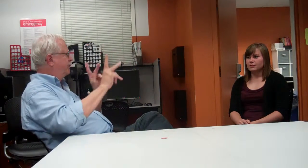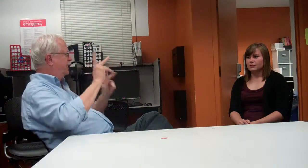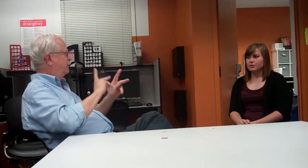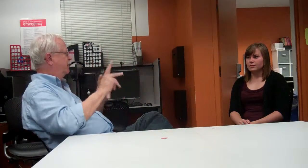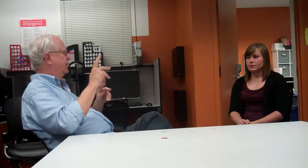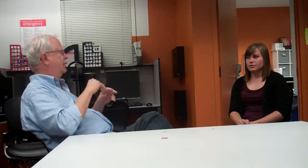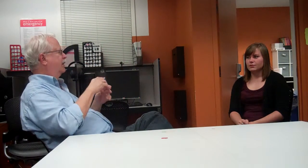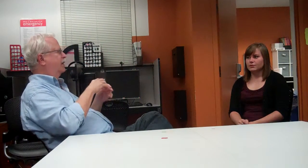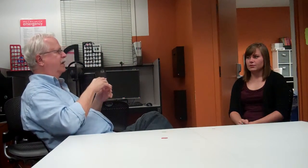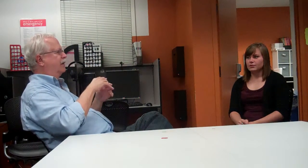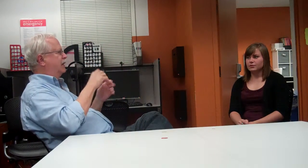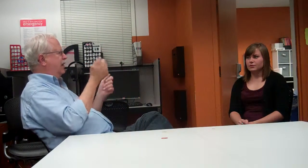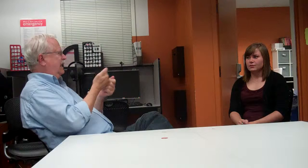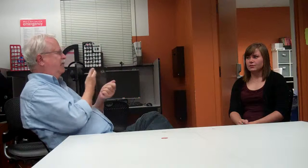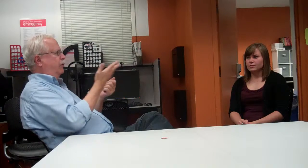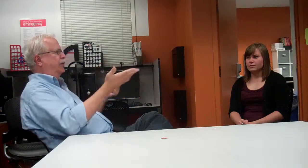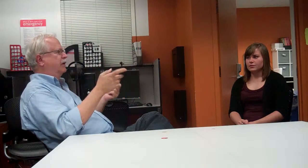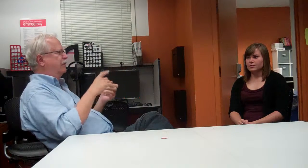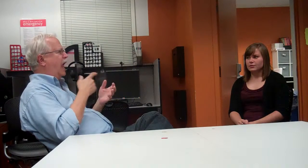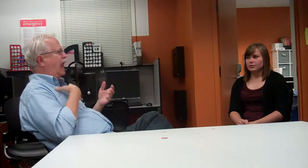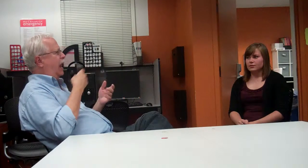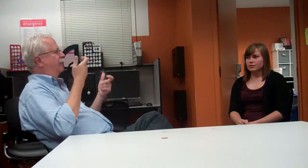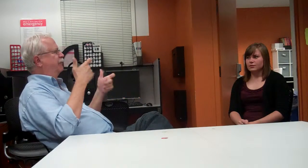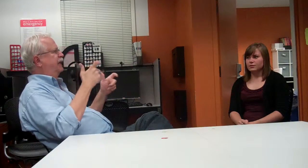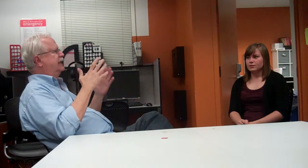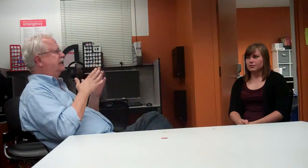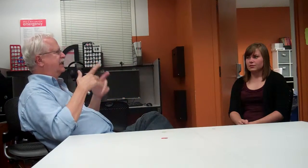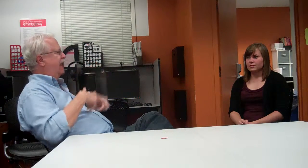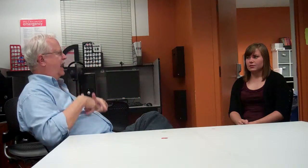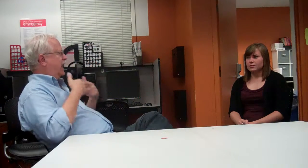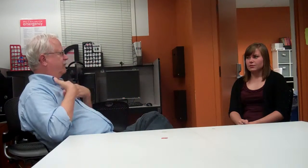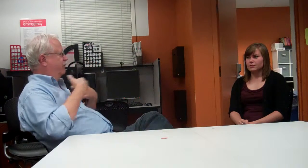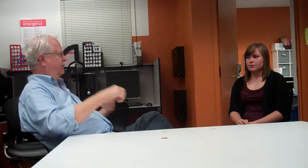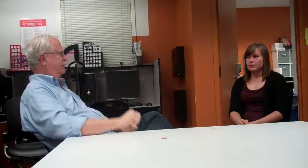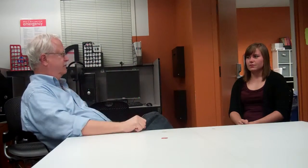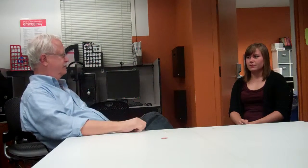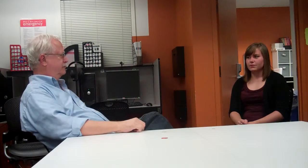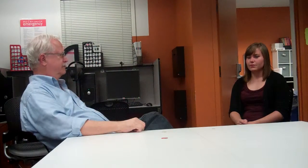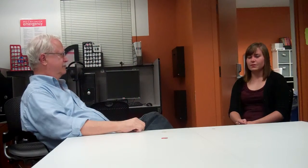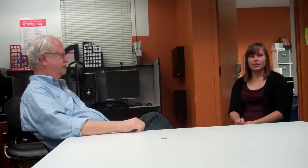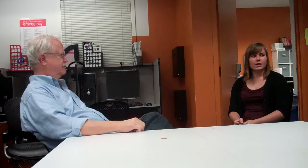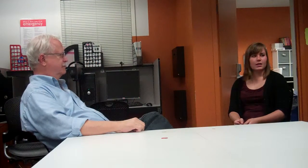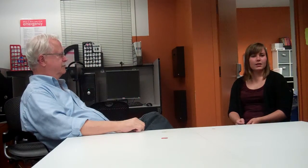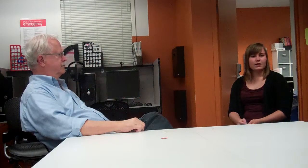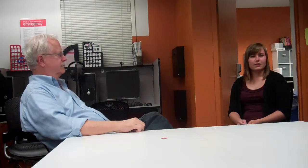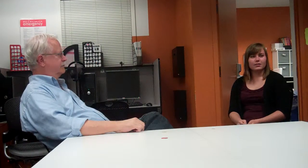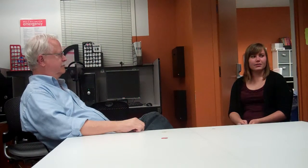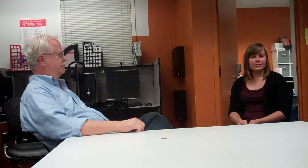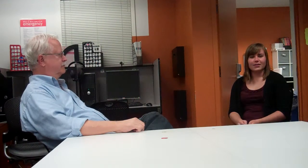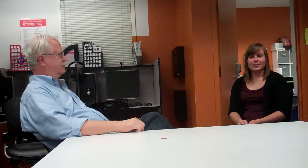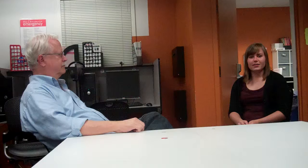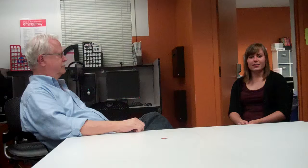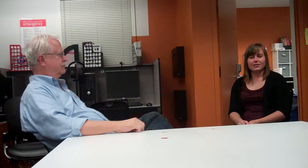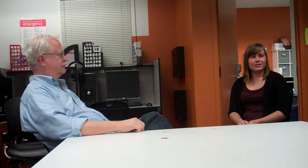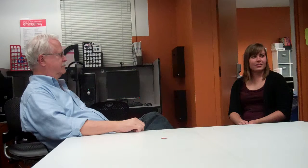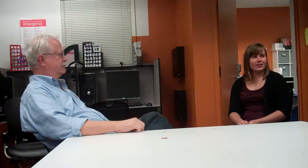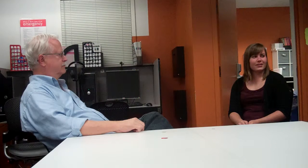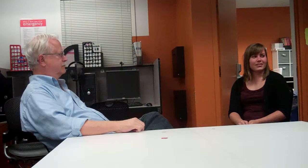like 13 hours away from something instead of 30. And it's like, I guess if you live on the west coast and want. And I really